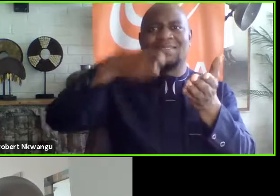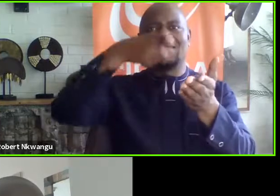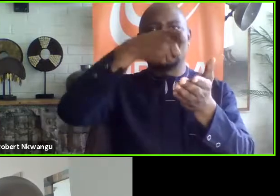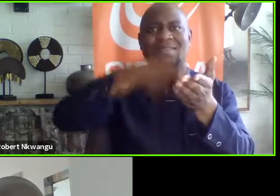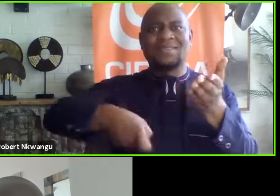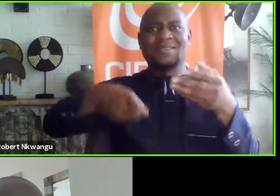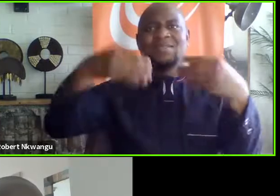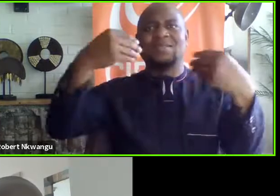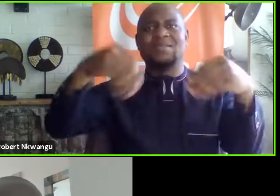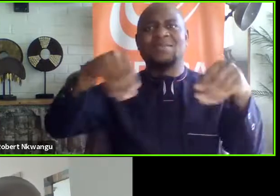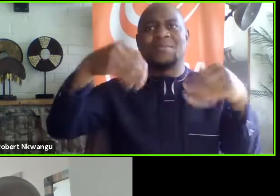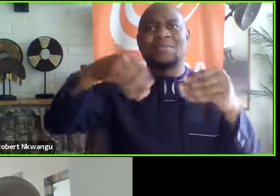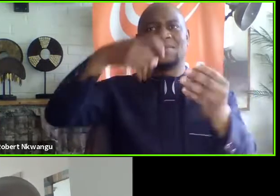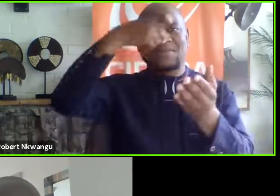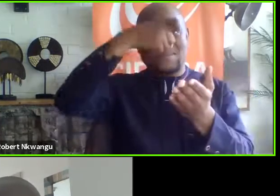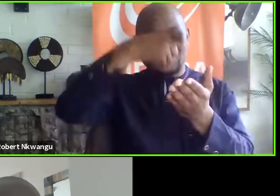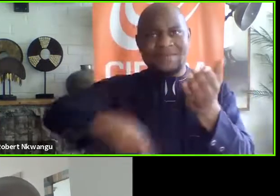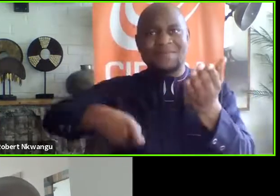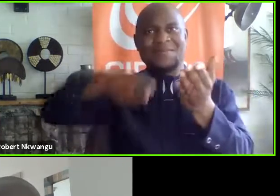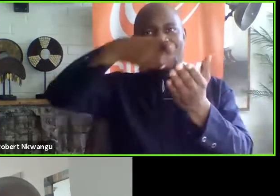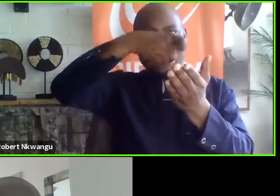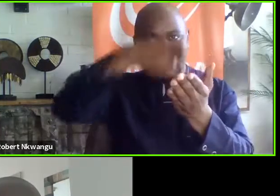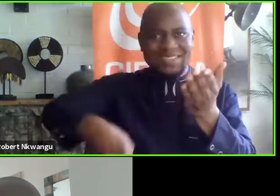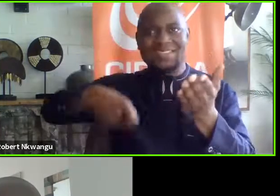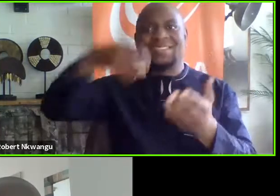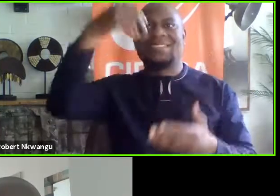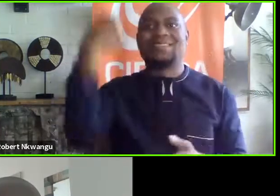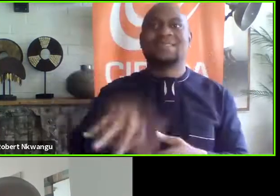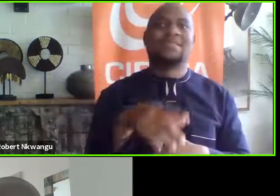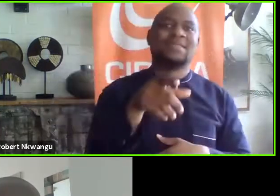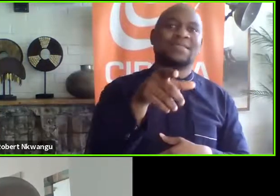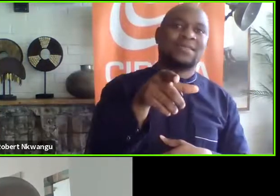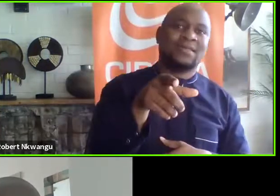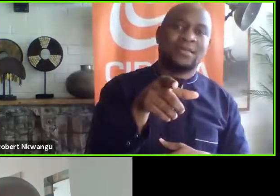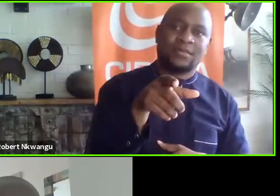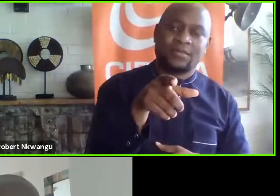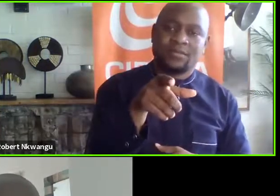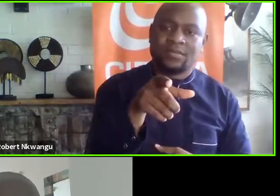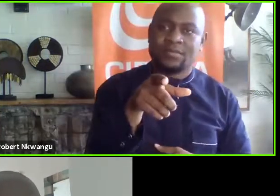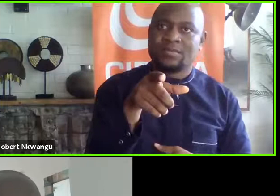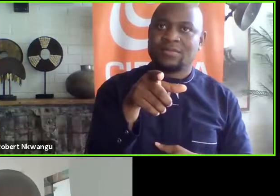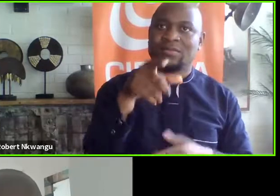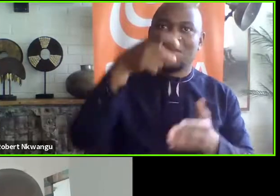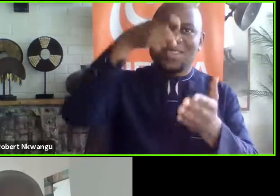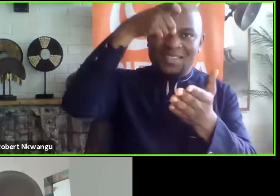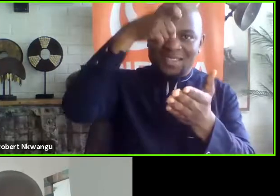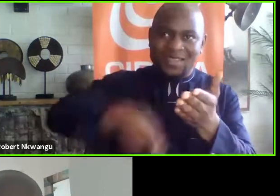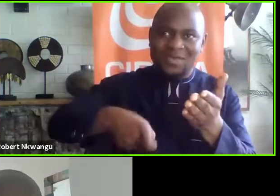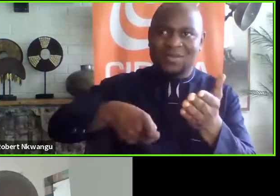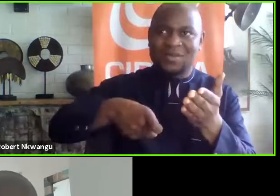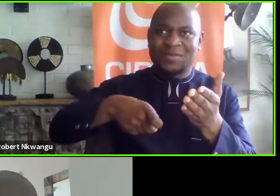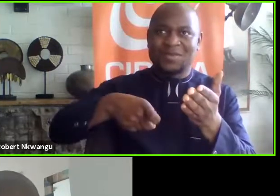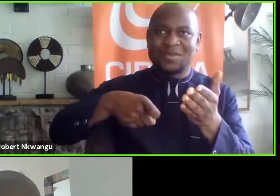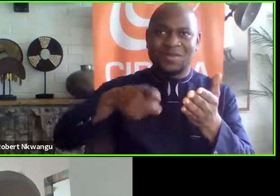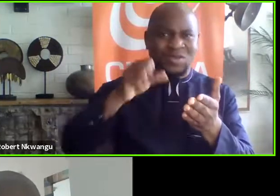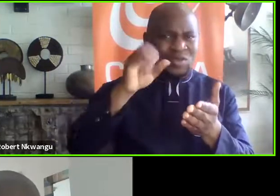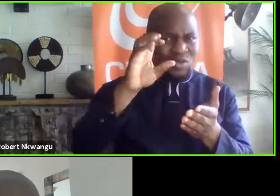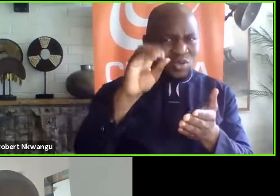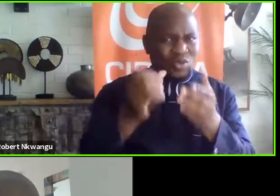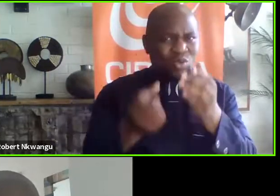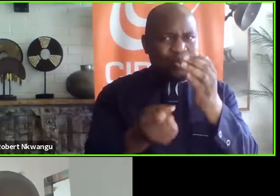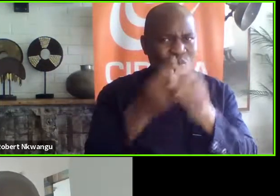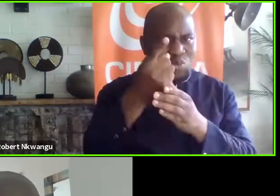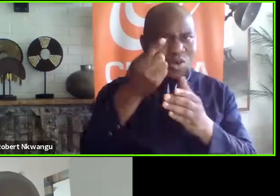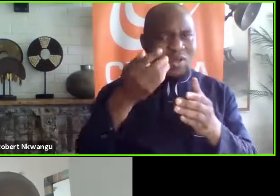to Uganda may be very expensive. The devices and materials that will be used are quite expensive